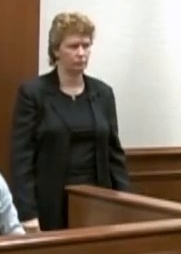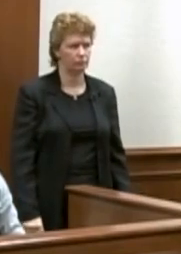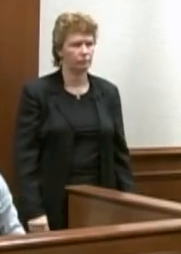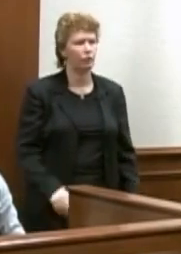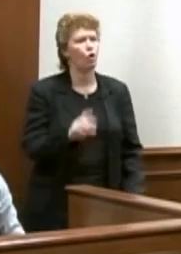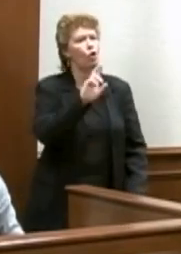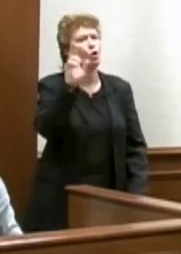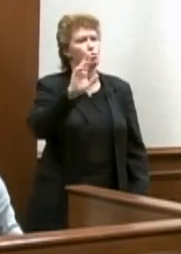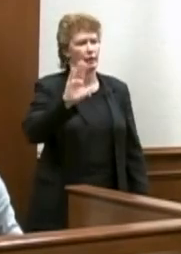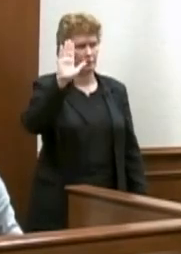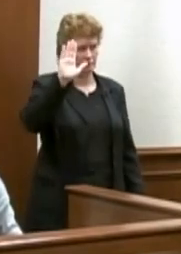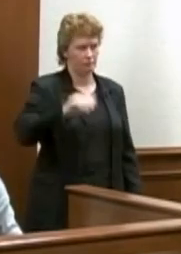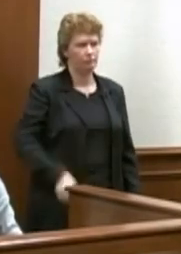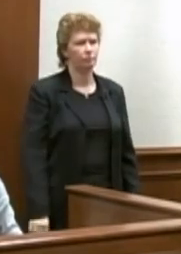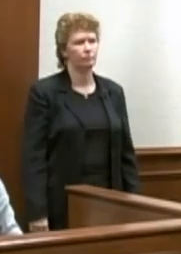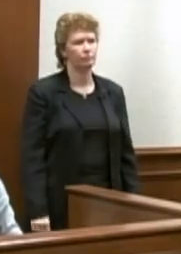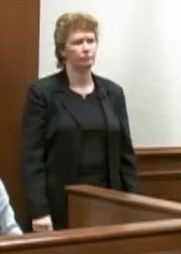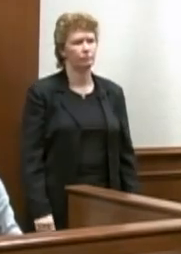Please raise your right hand.